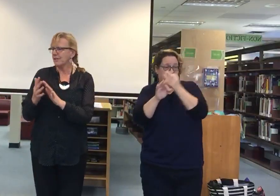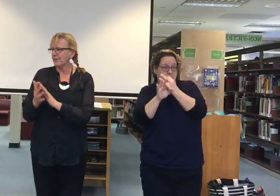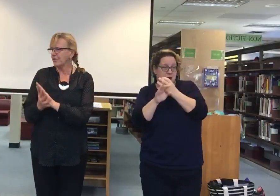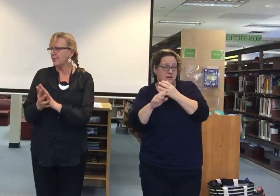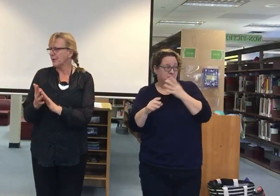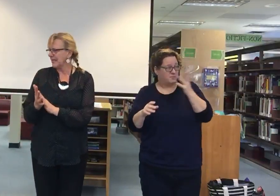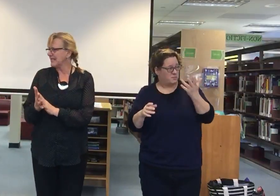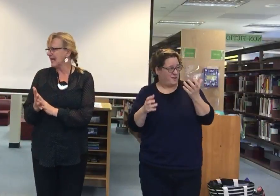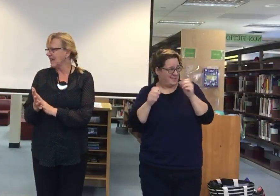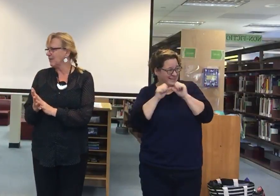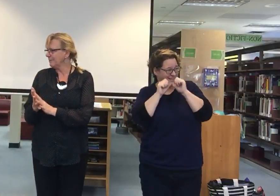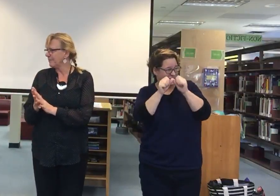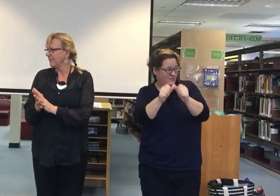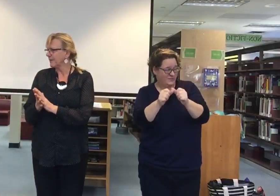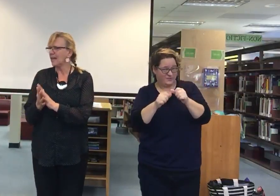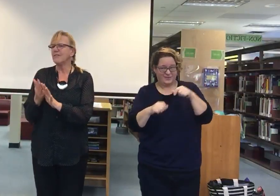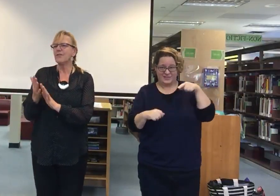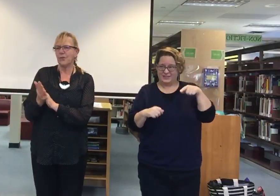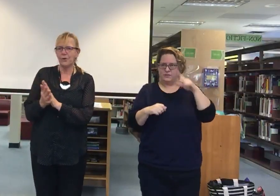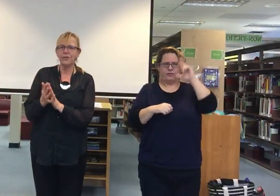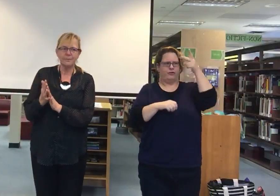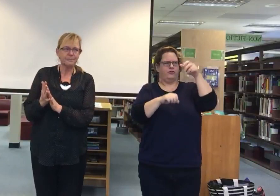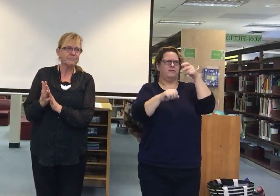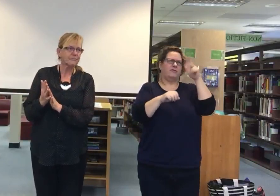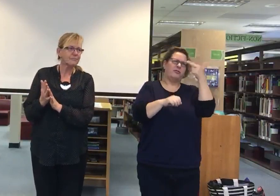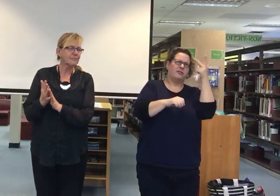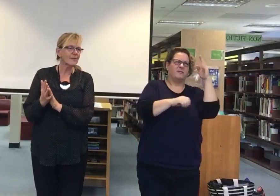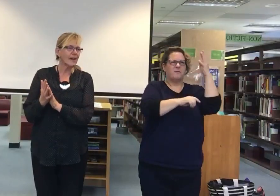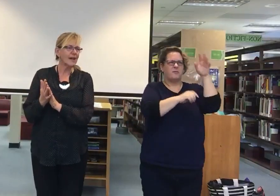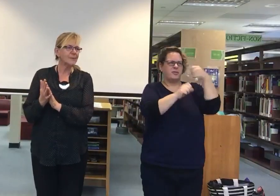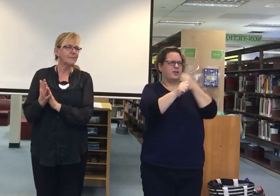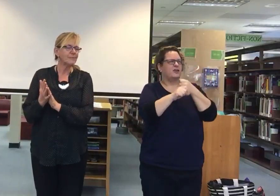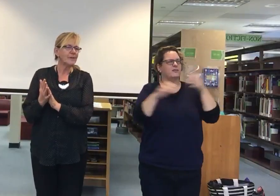third year doing it together, kind of the fourth.